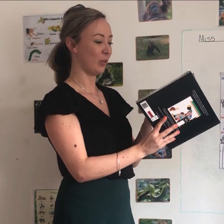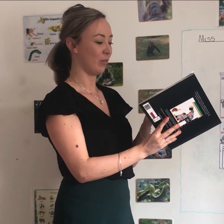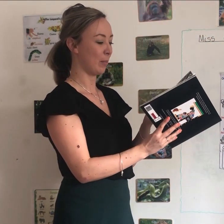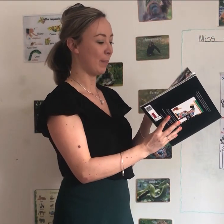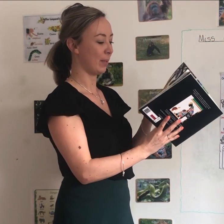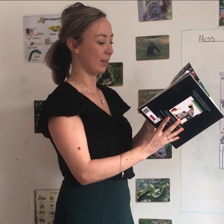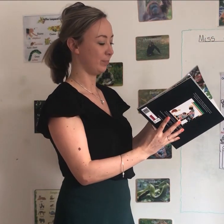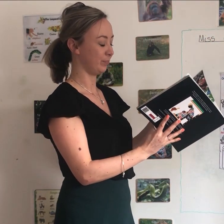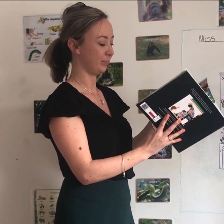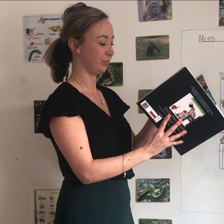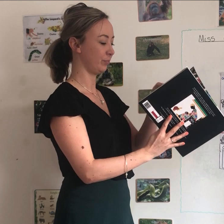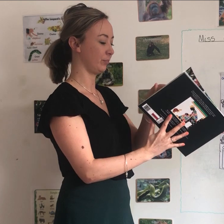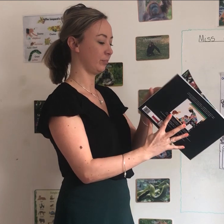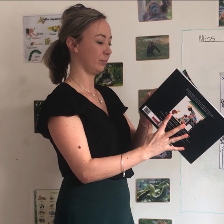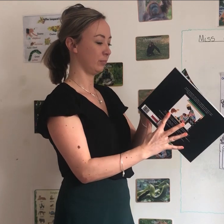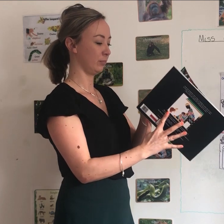can remember.